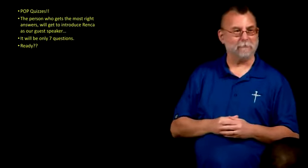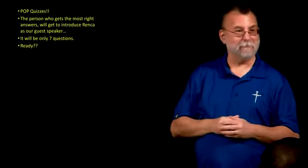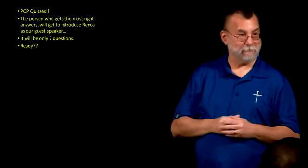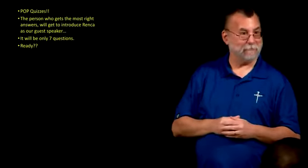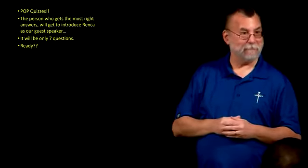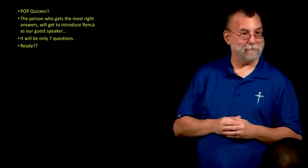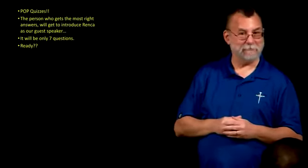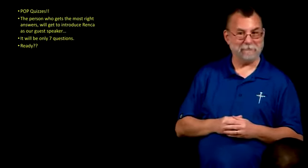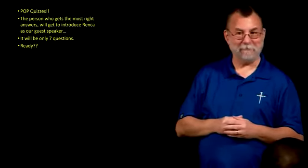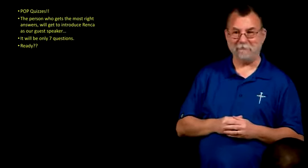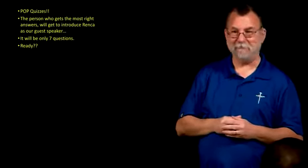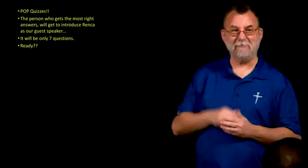Oh, the interpreter missed it.